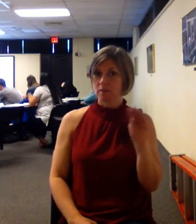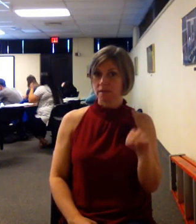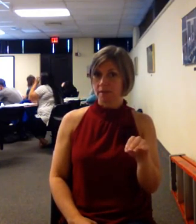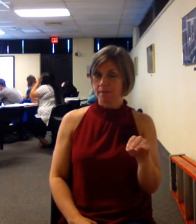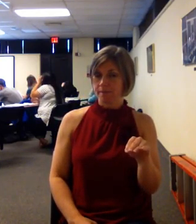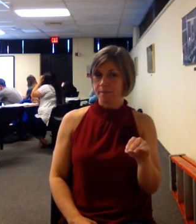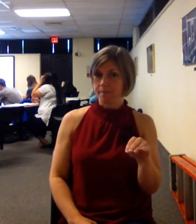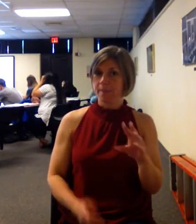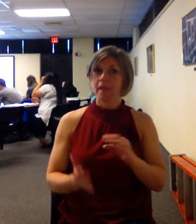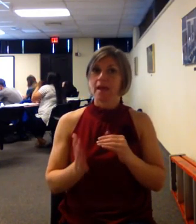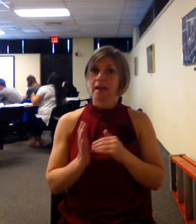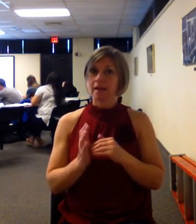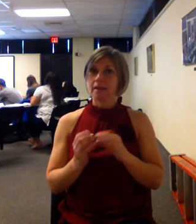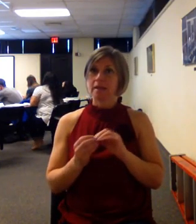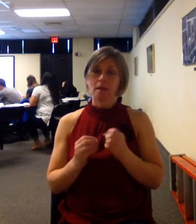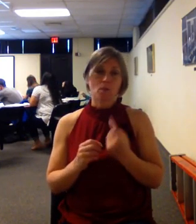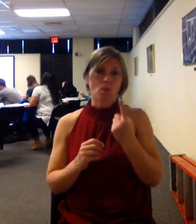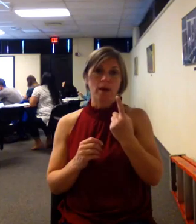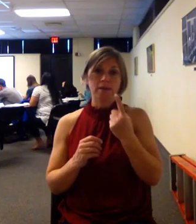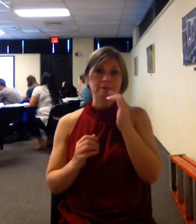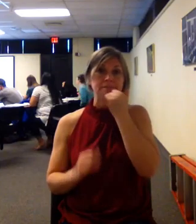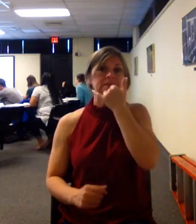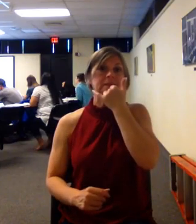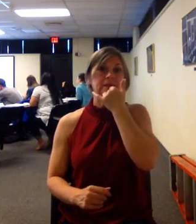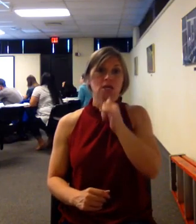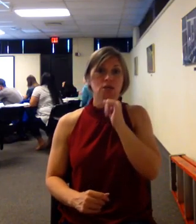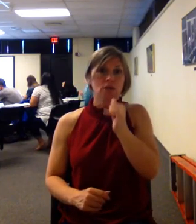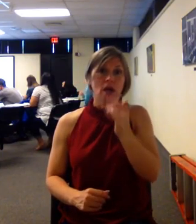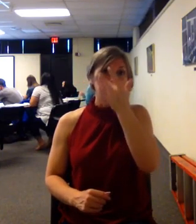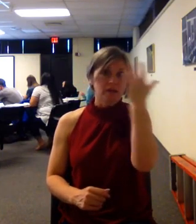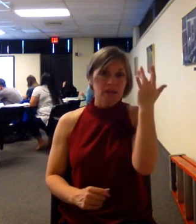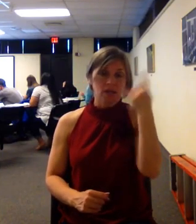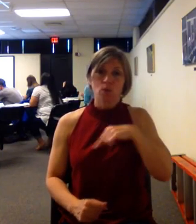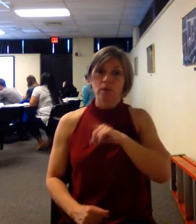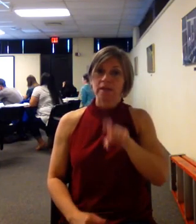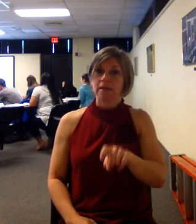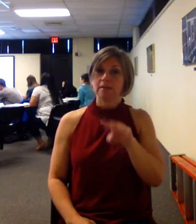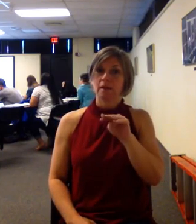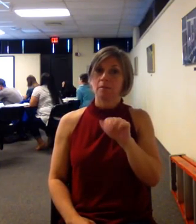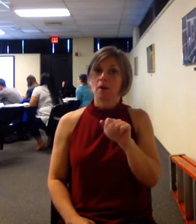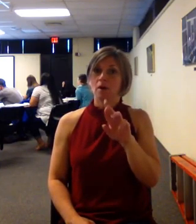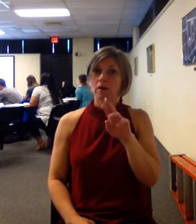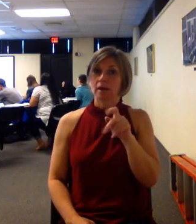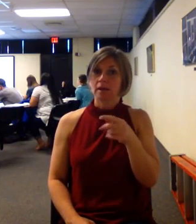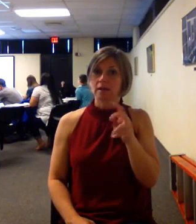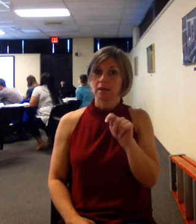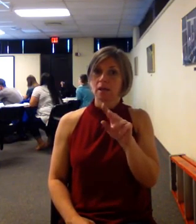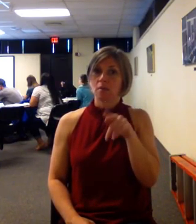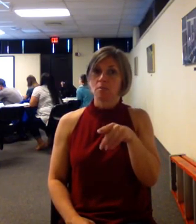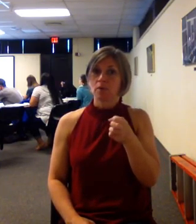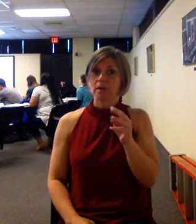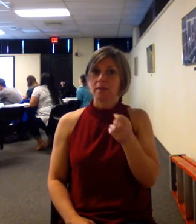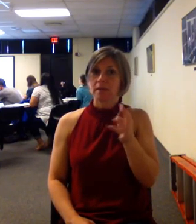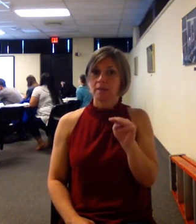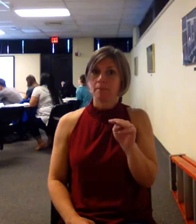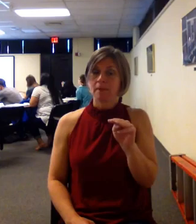Again, number one mistake, don't forget, your goal is to get the market premium. The market premium is taken times beta